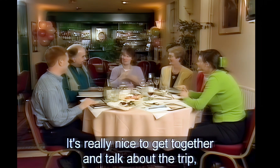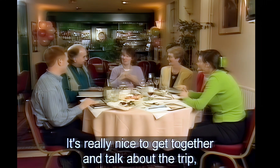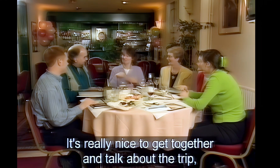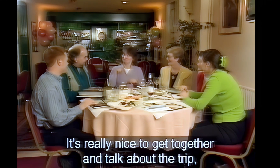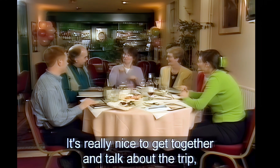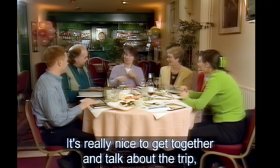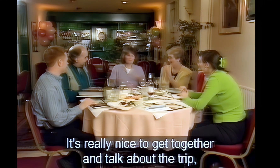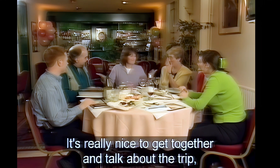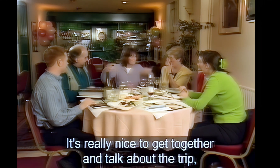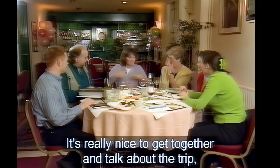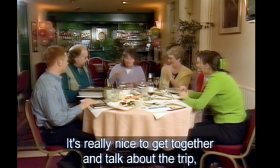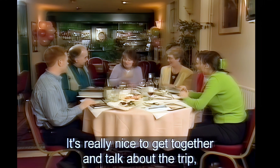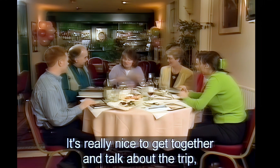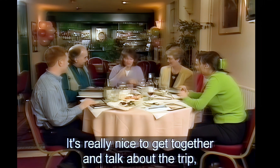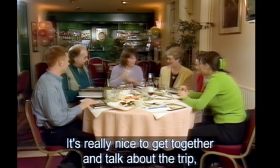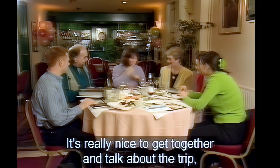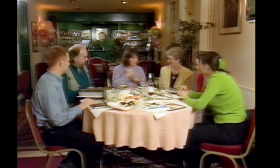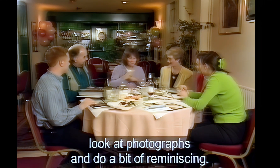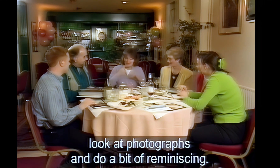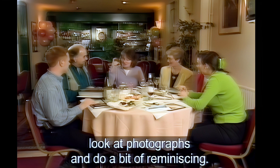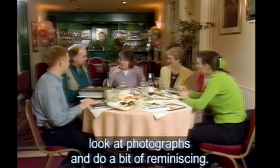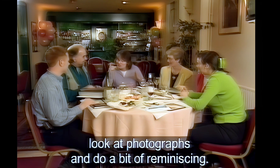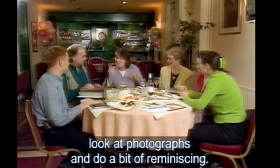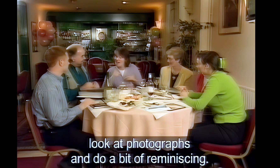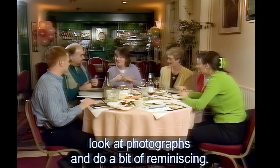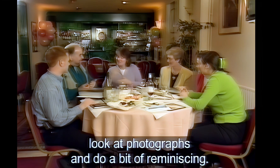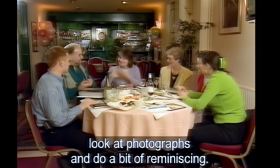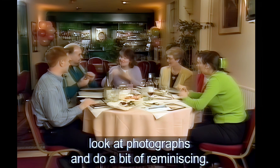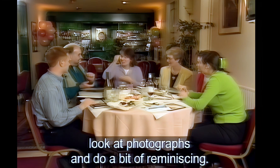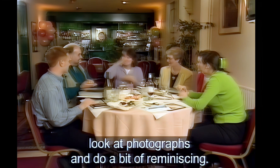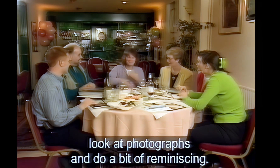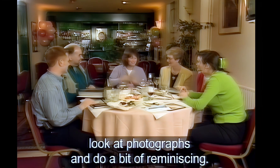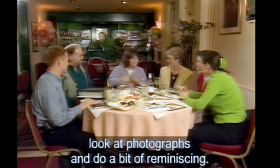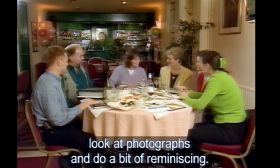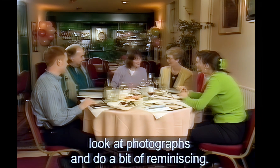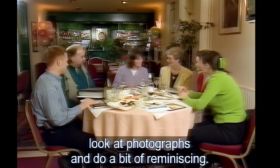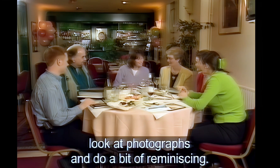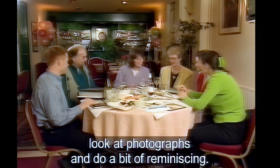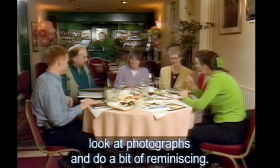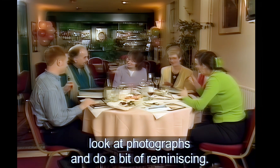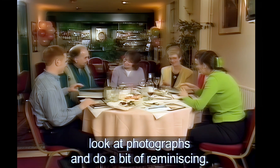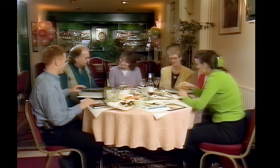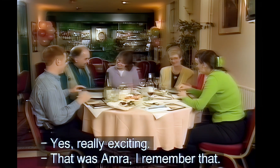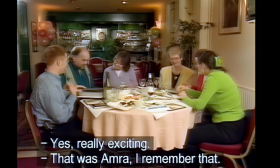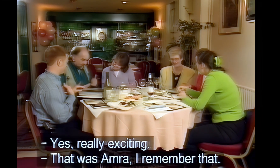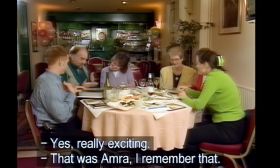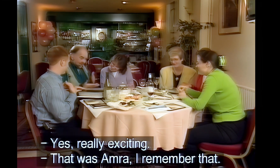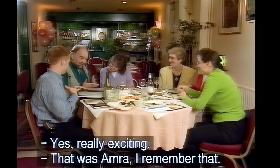It's really nice to get together and talk about the trip and look at photographs and do a bit of reminiscing. Yeah, it's really